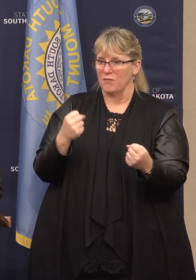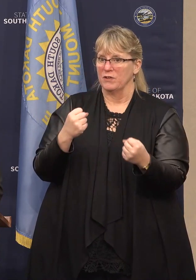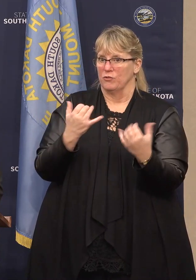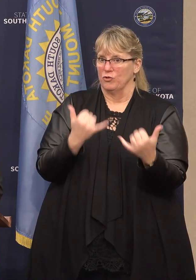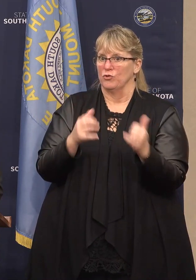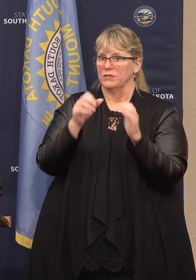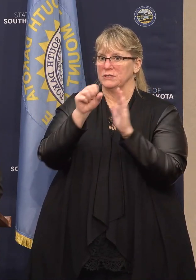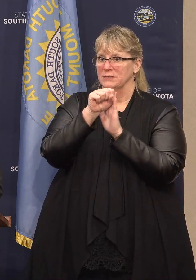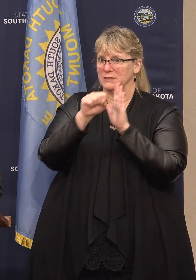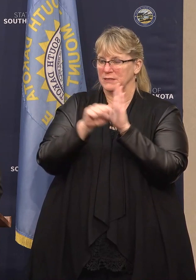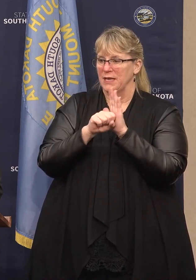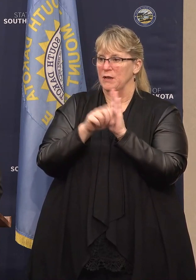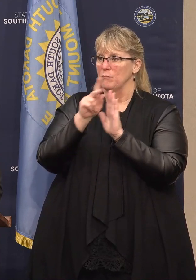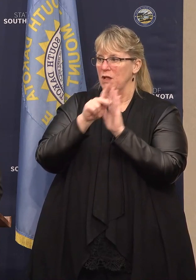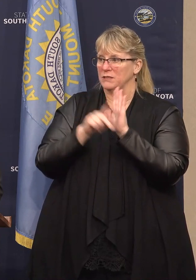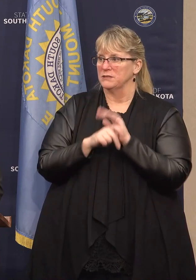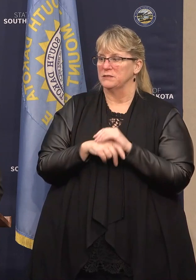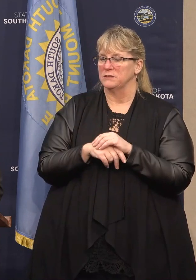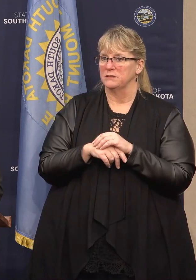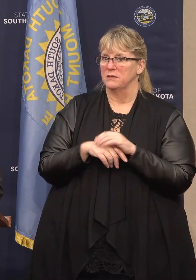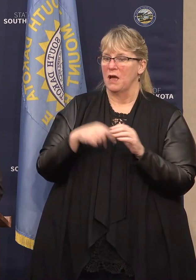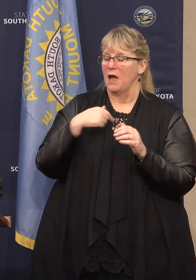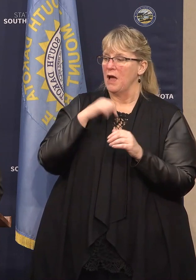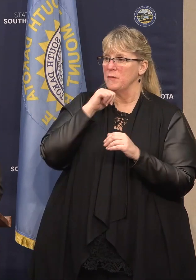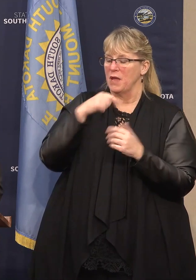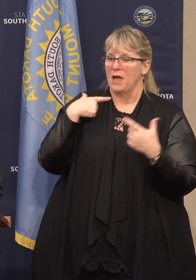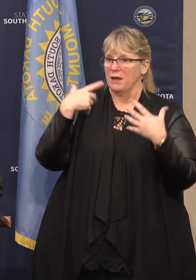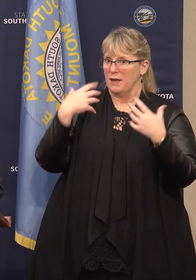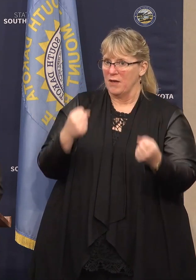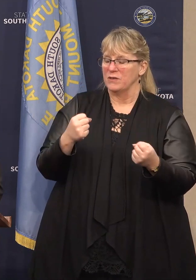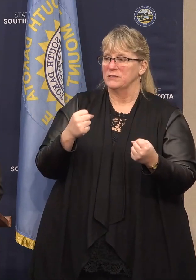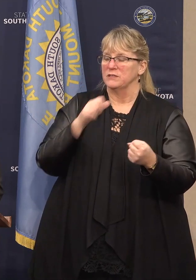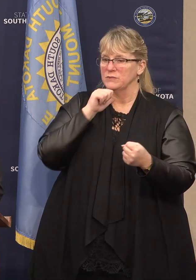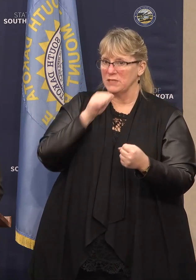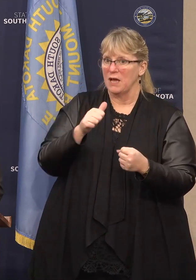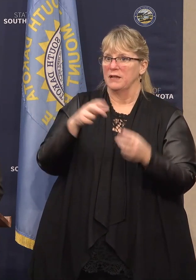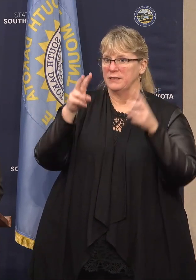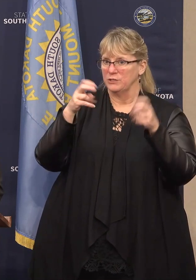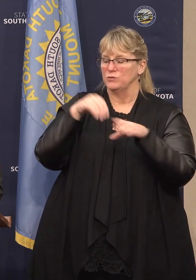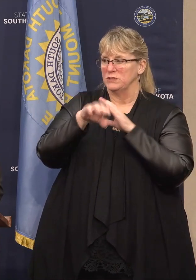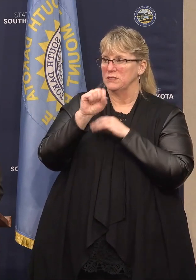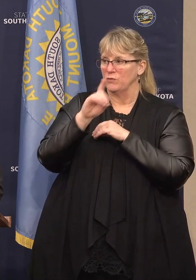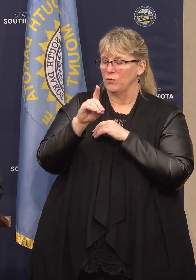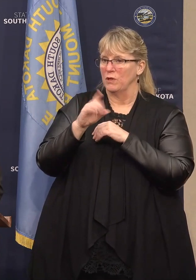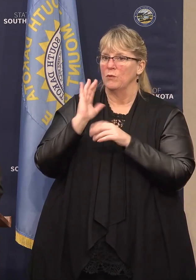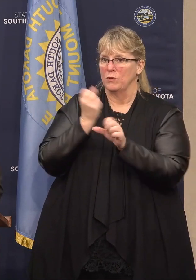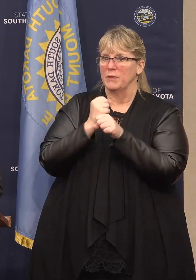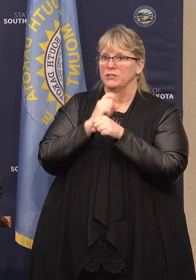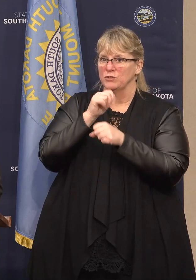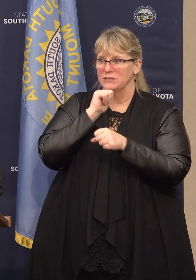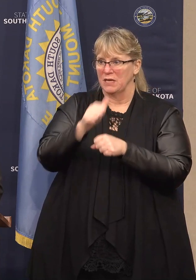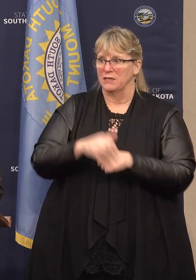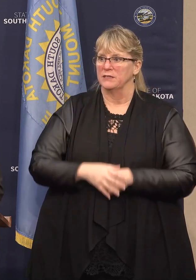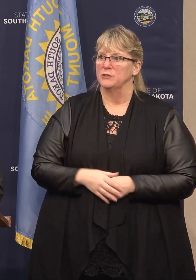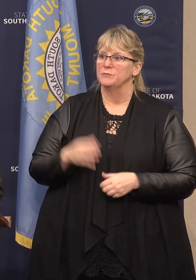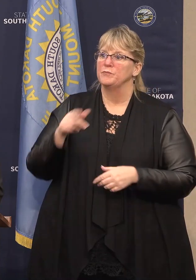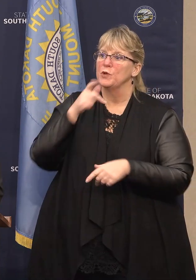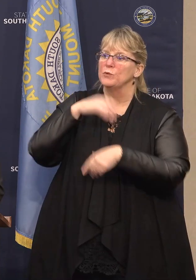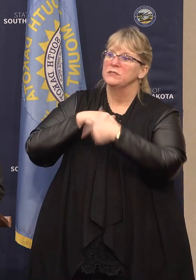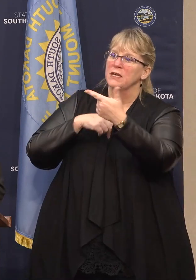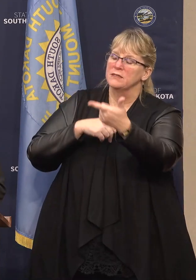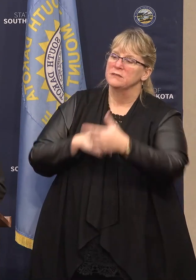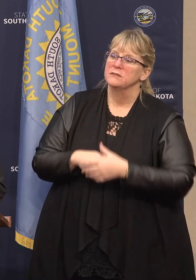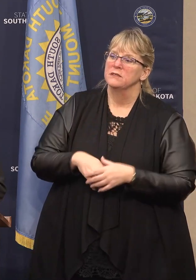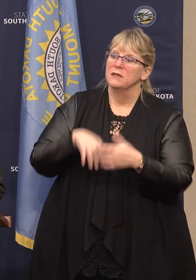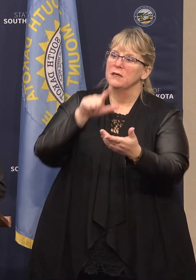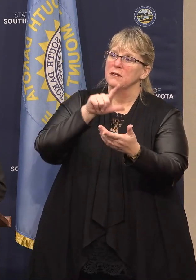policy. I'm not confident that it wasn't an issue in South Dakota. This will ensure that it's not an issue in South Dakota. Next, yes, Lee.